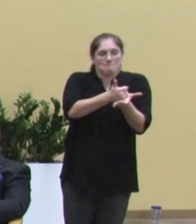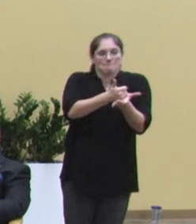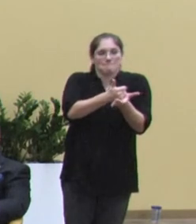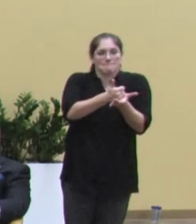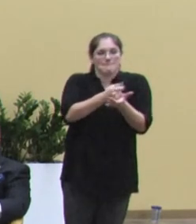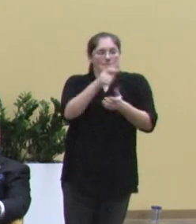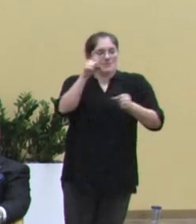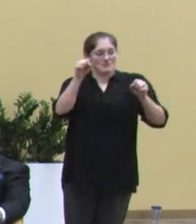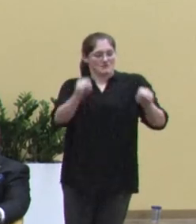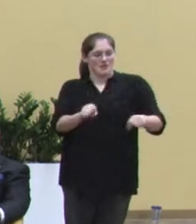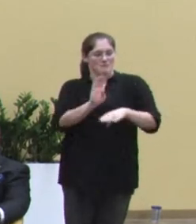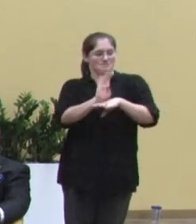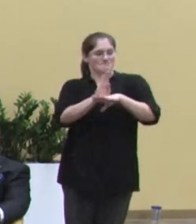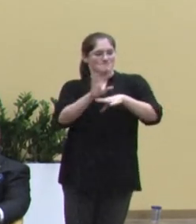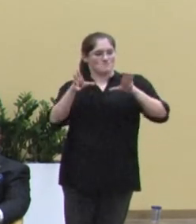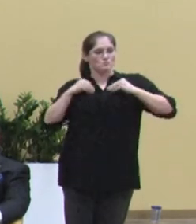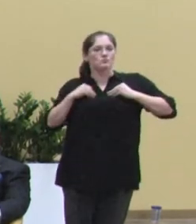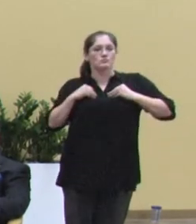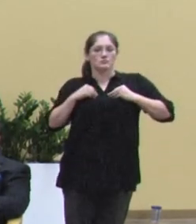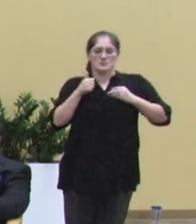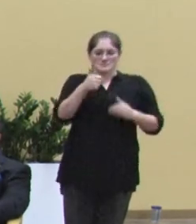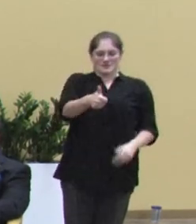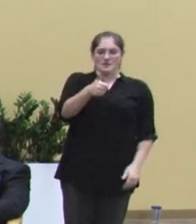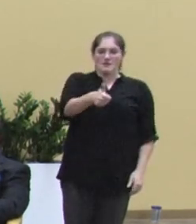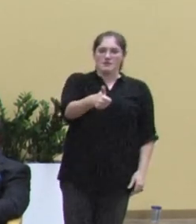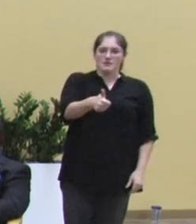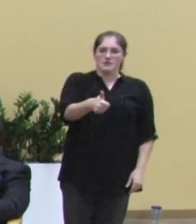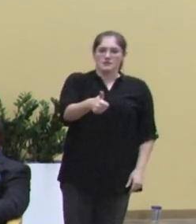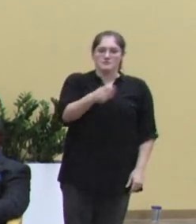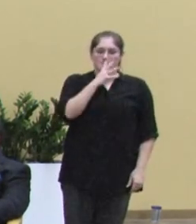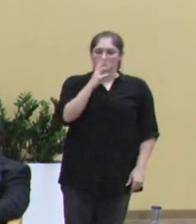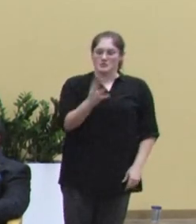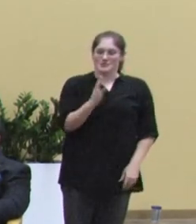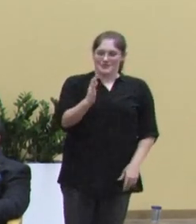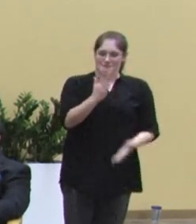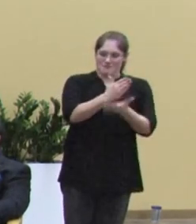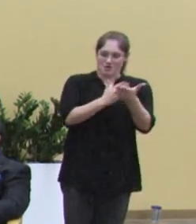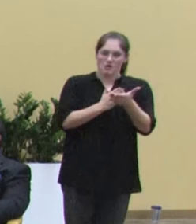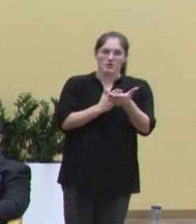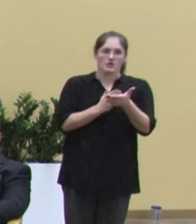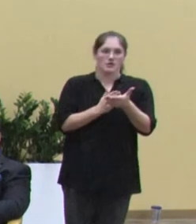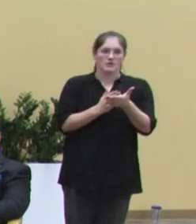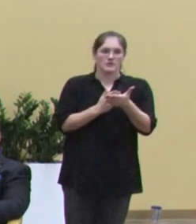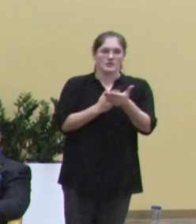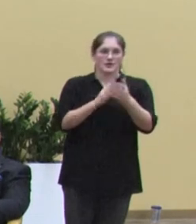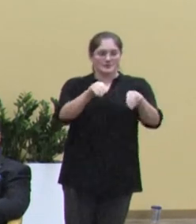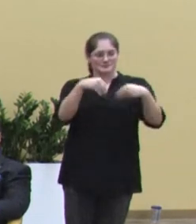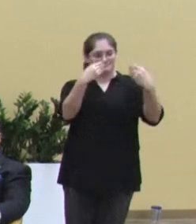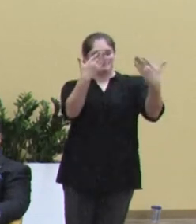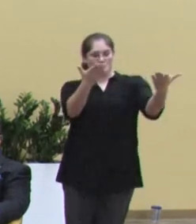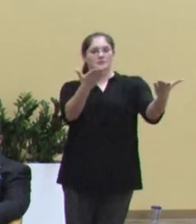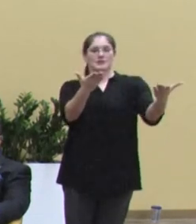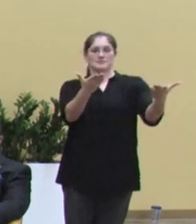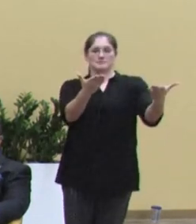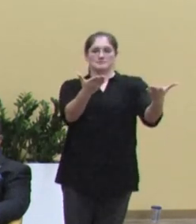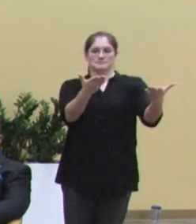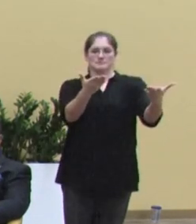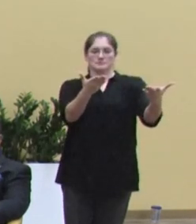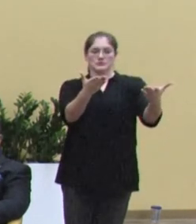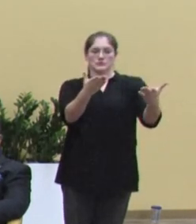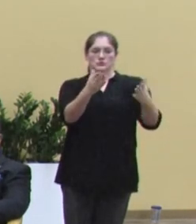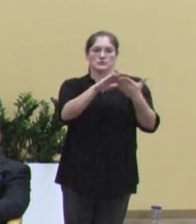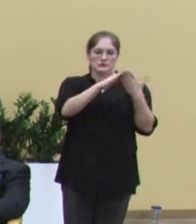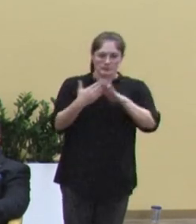become entrepreneurs themselves, you're ignoring that aspect of what they bring to the table. So you've got a whole group of people